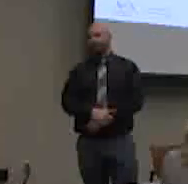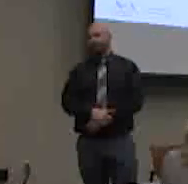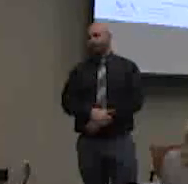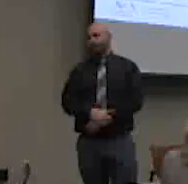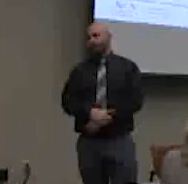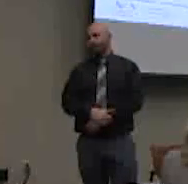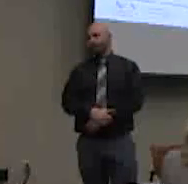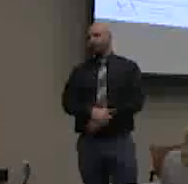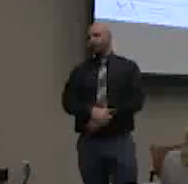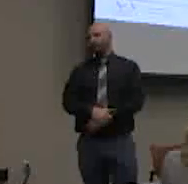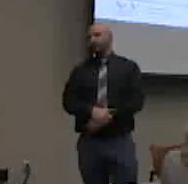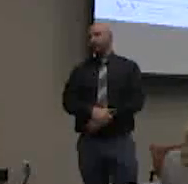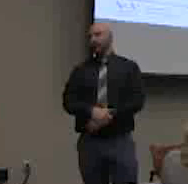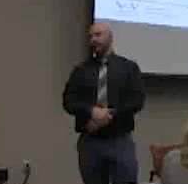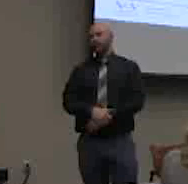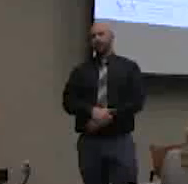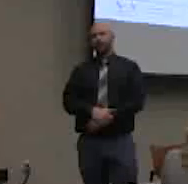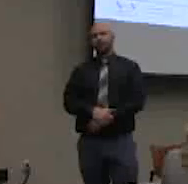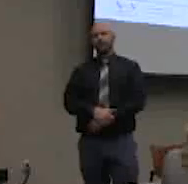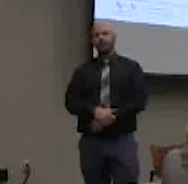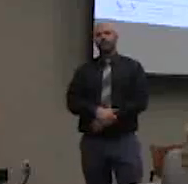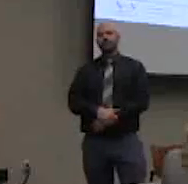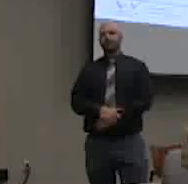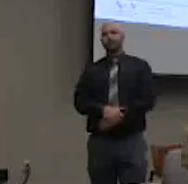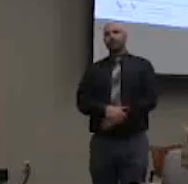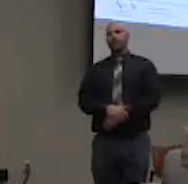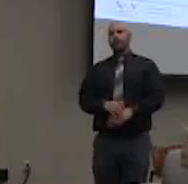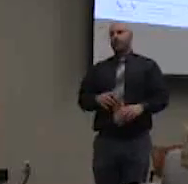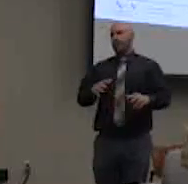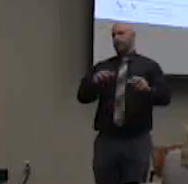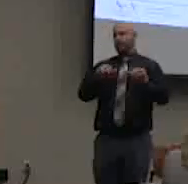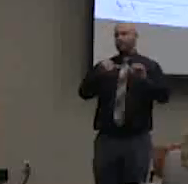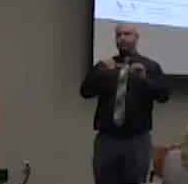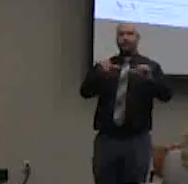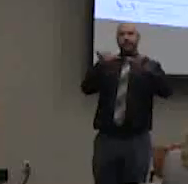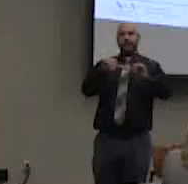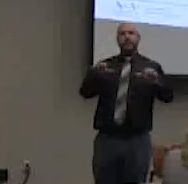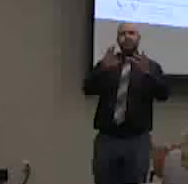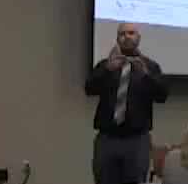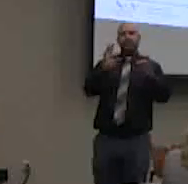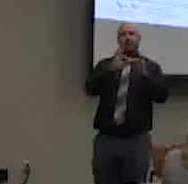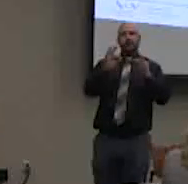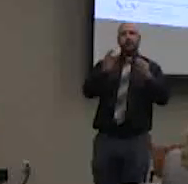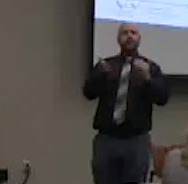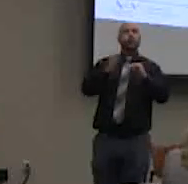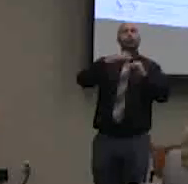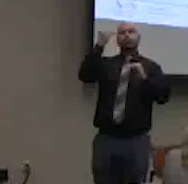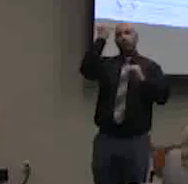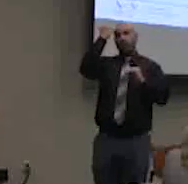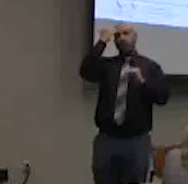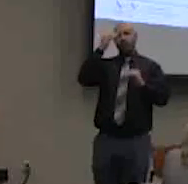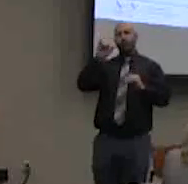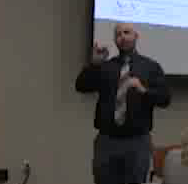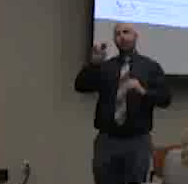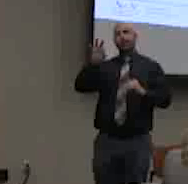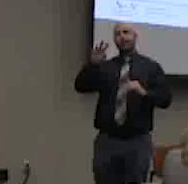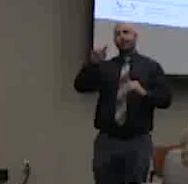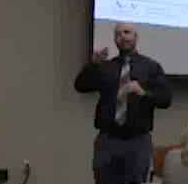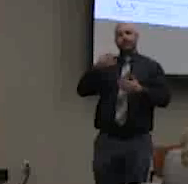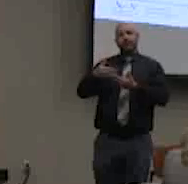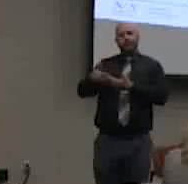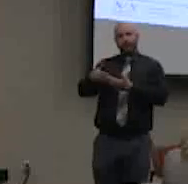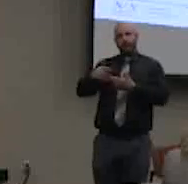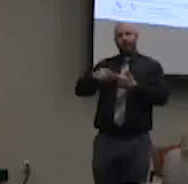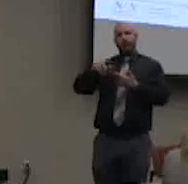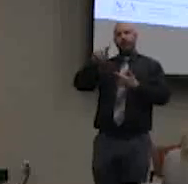So again, consistency and message, we want increased awareness, so ultimately the infants, toddlers, and their families have access to quality services and resources that